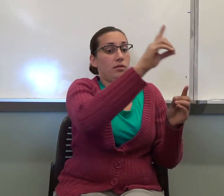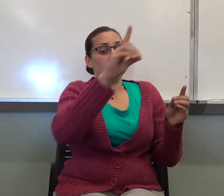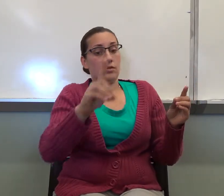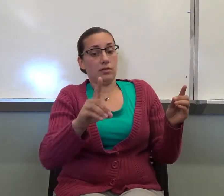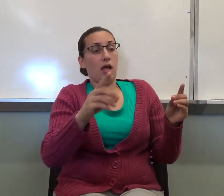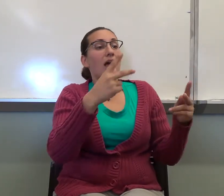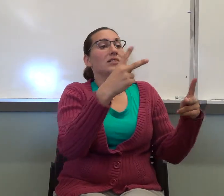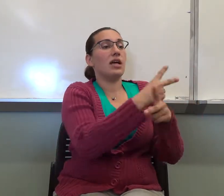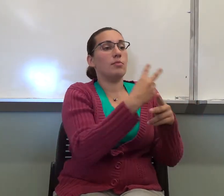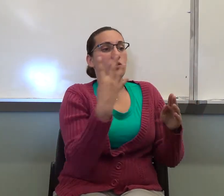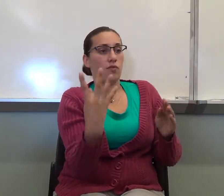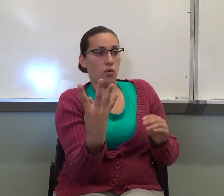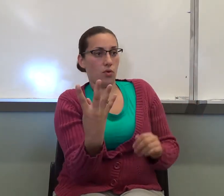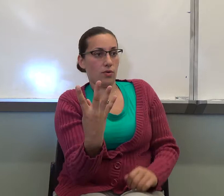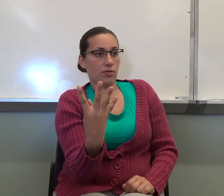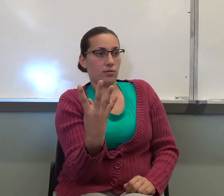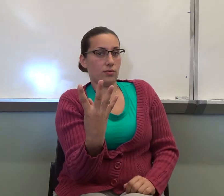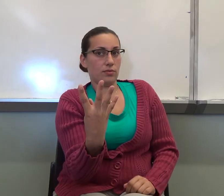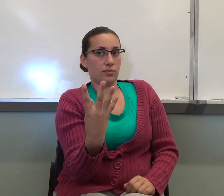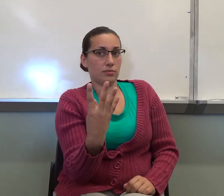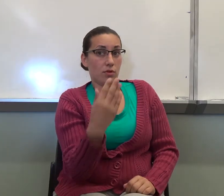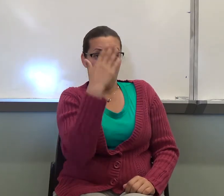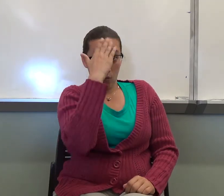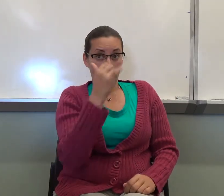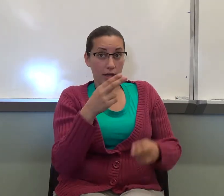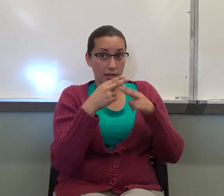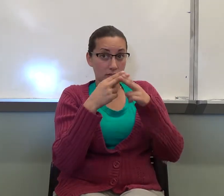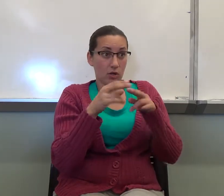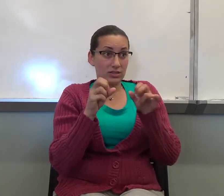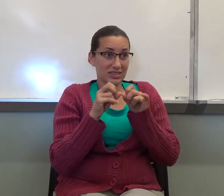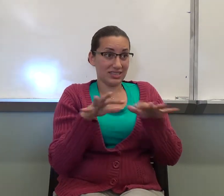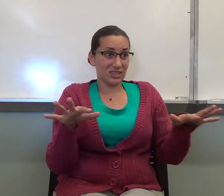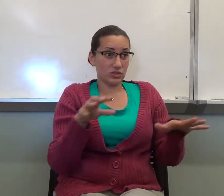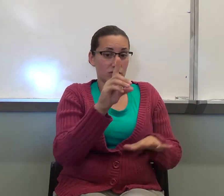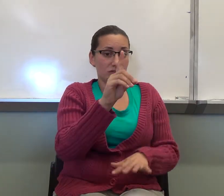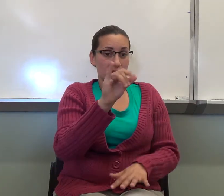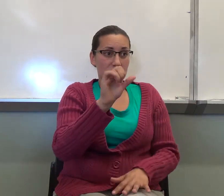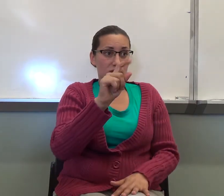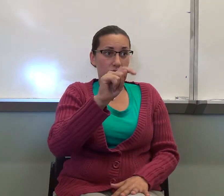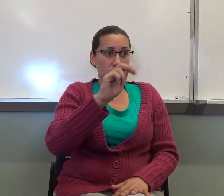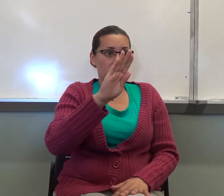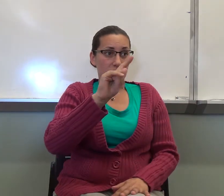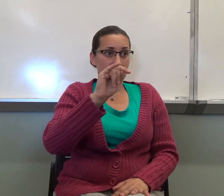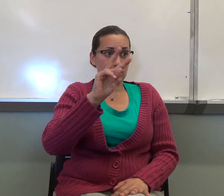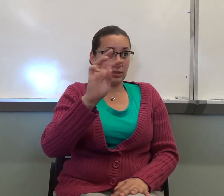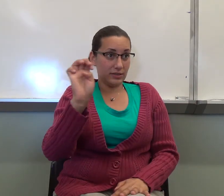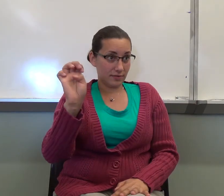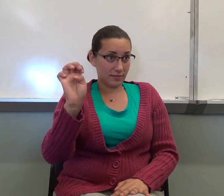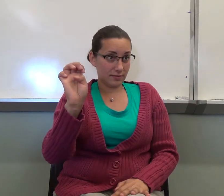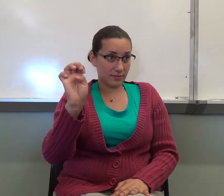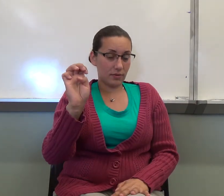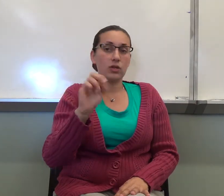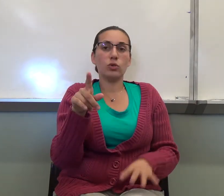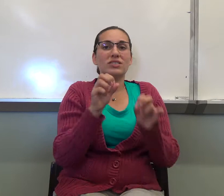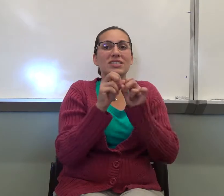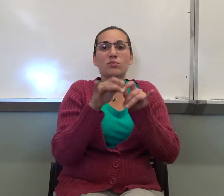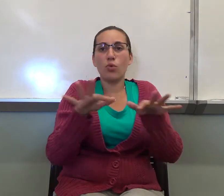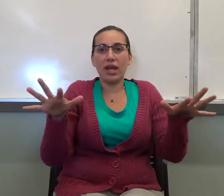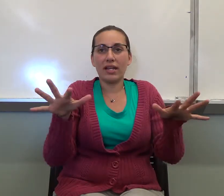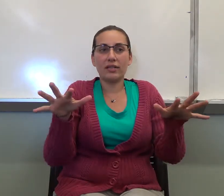distributive property is because you're distributing the multiplication among the terms of the addition, so that everything in the addition gets multiplied by